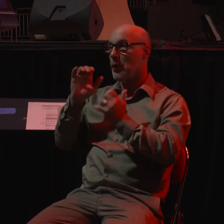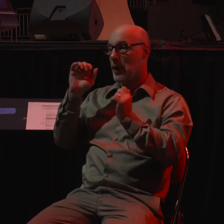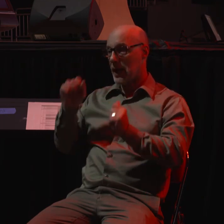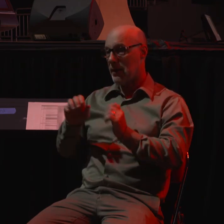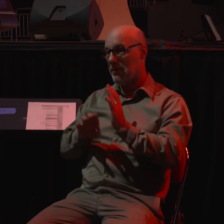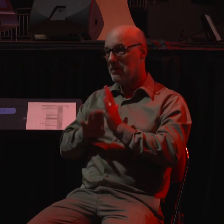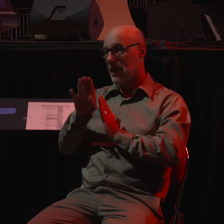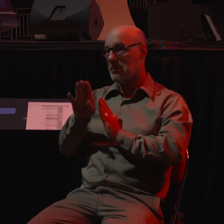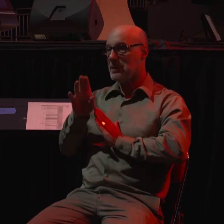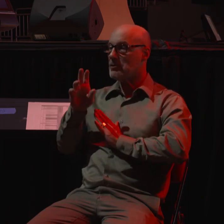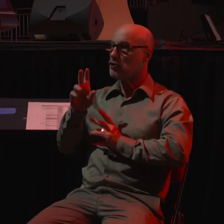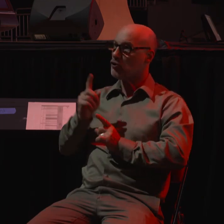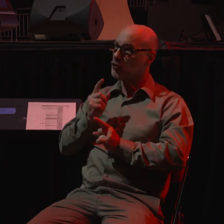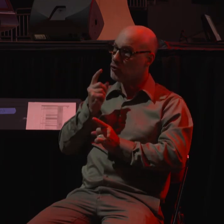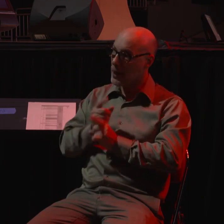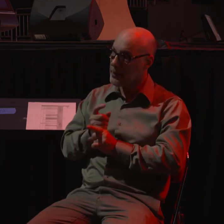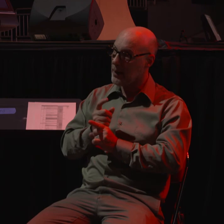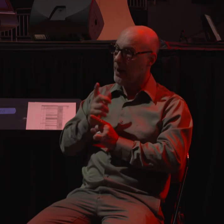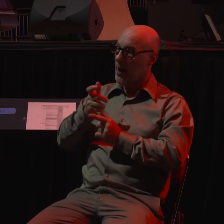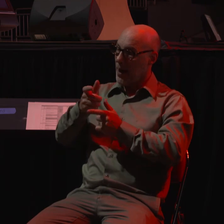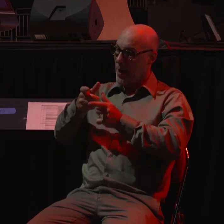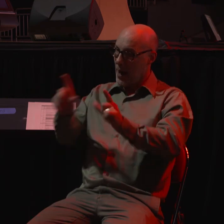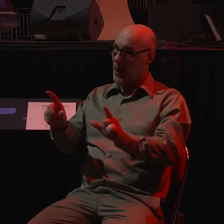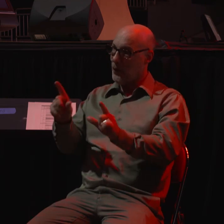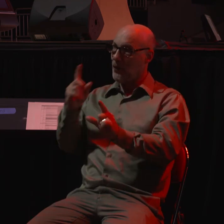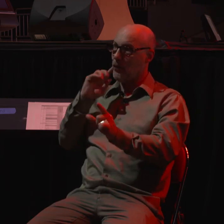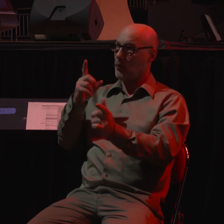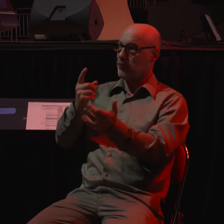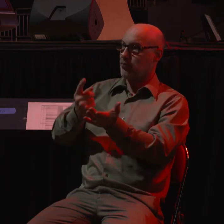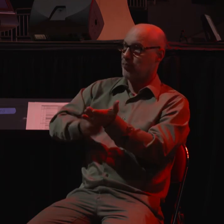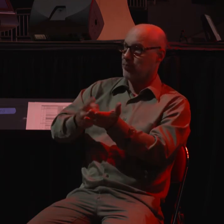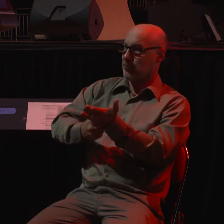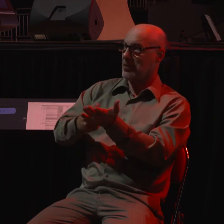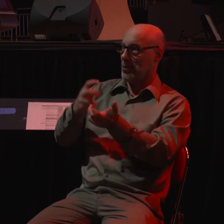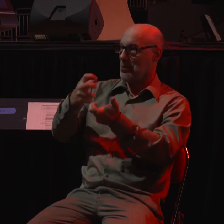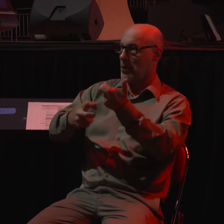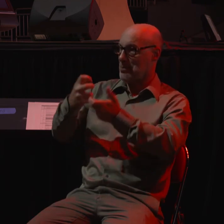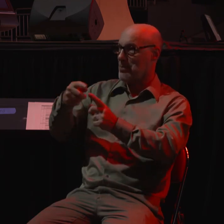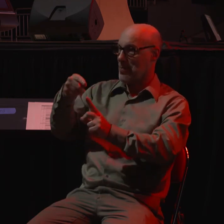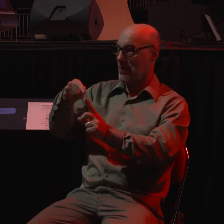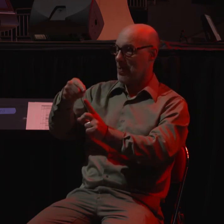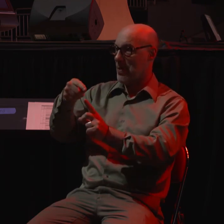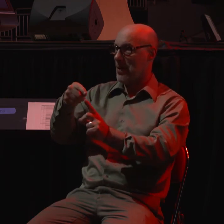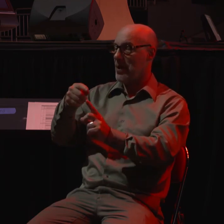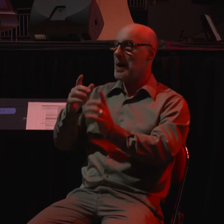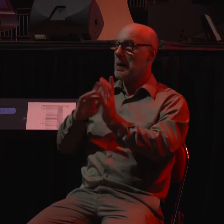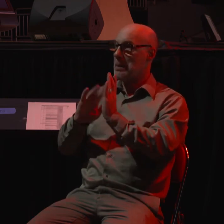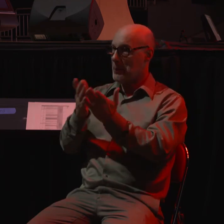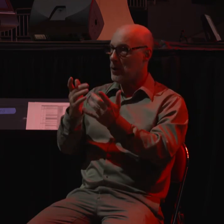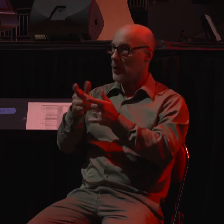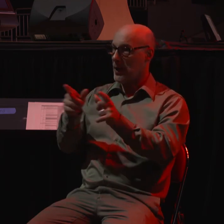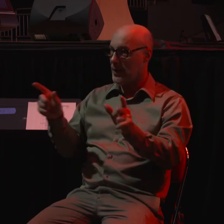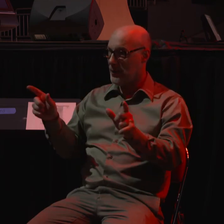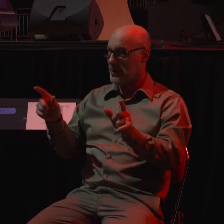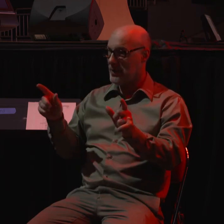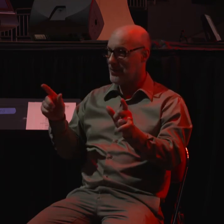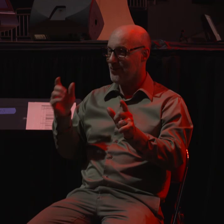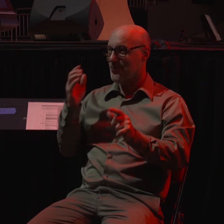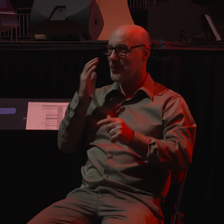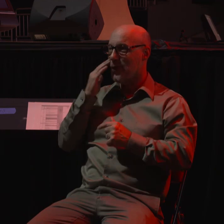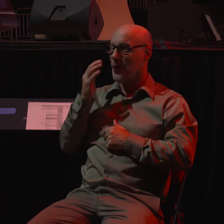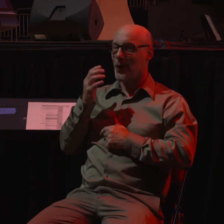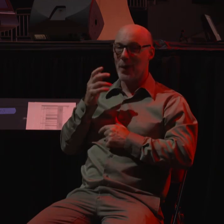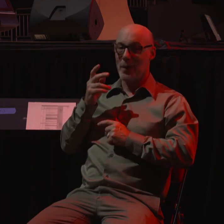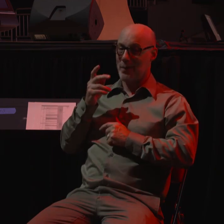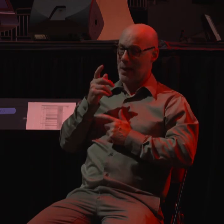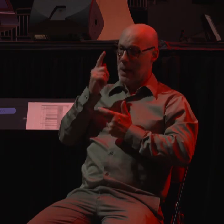language as we think about issues. I mean, as biblical as American Bible-believing Christians